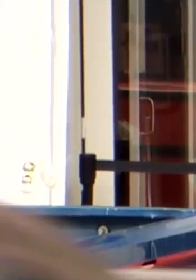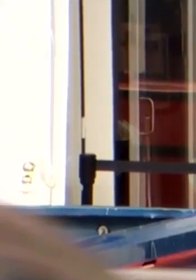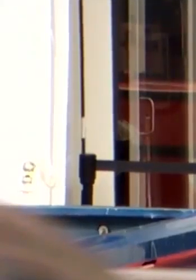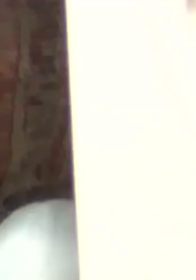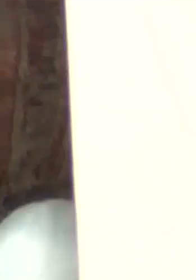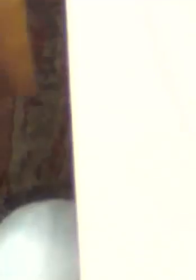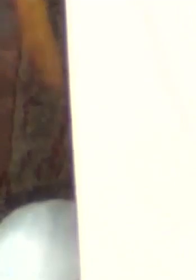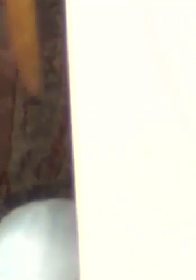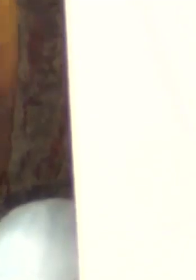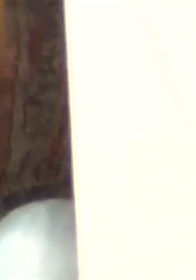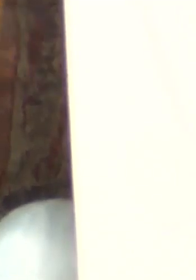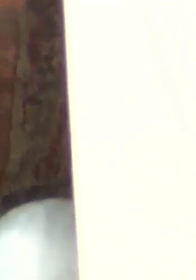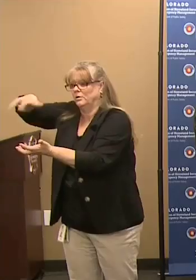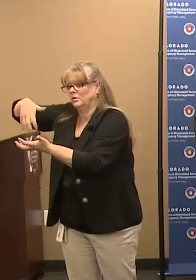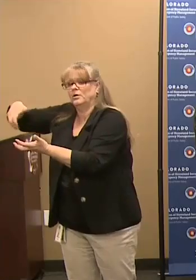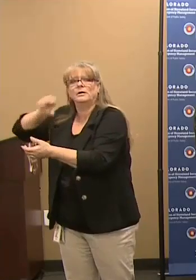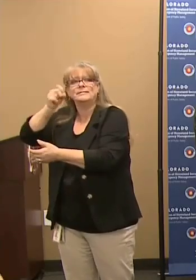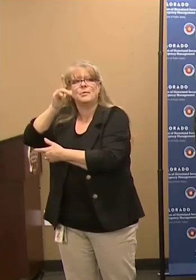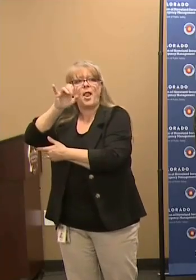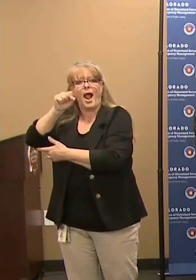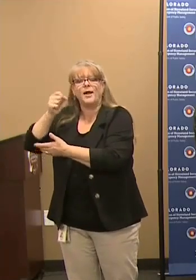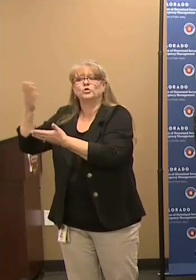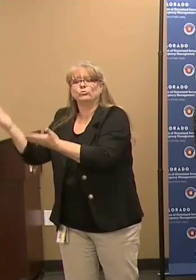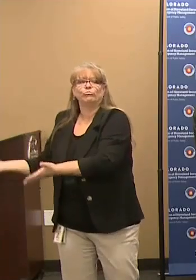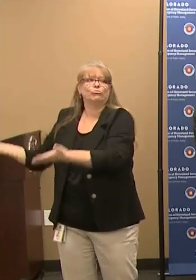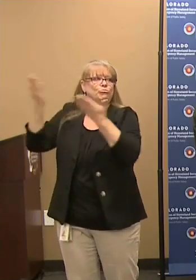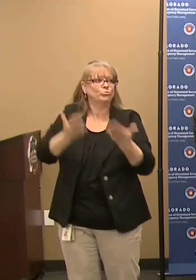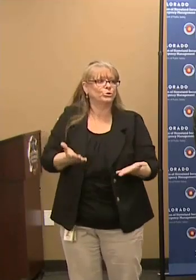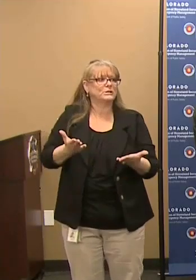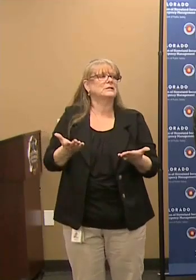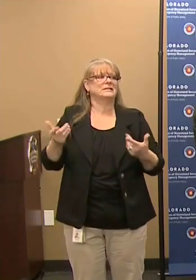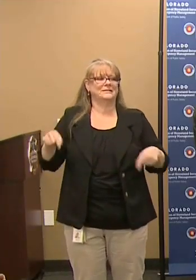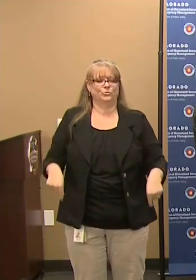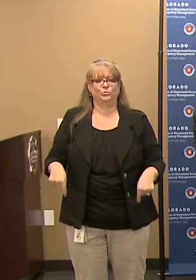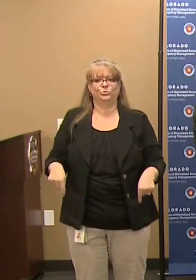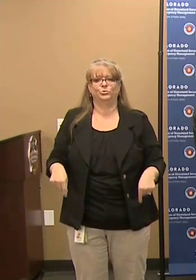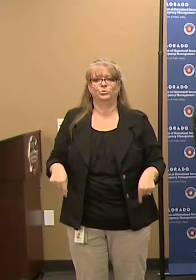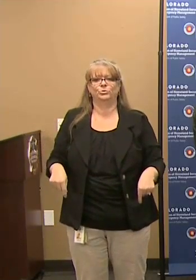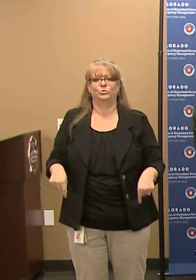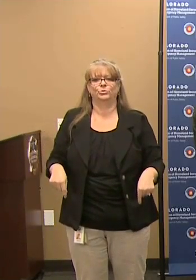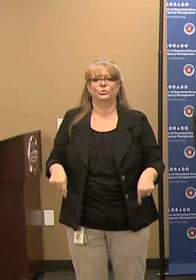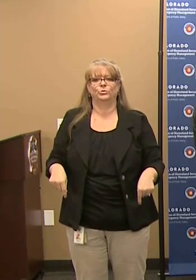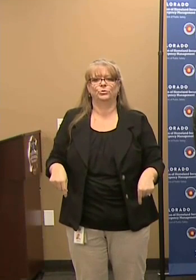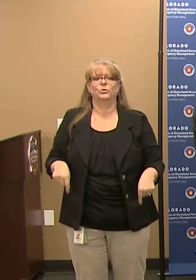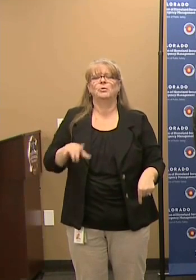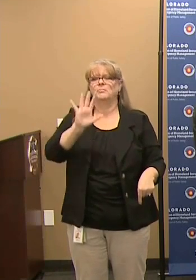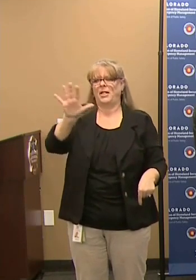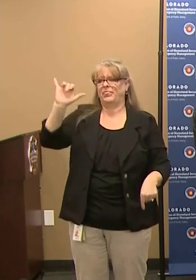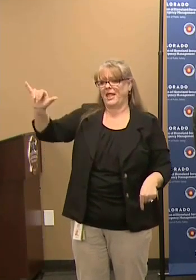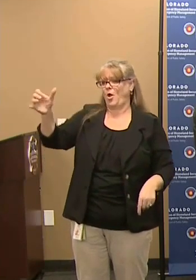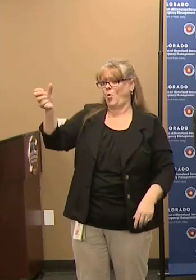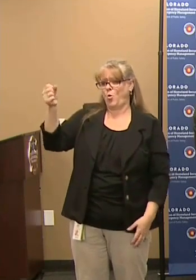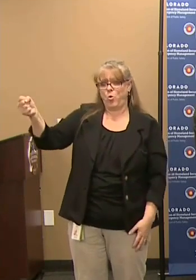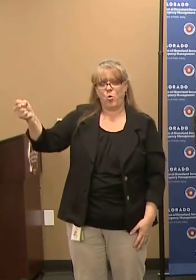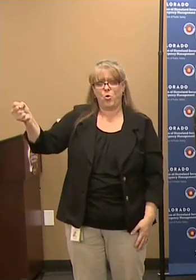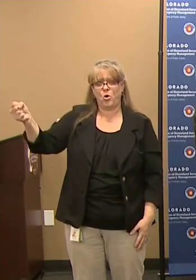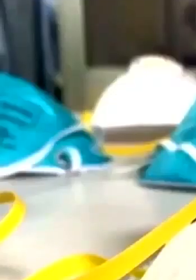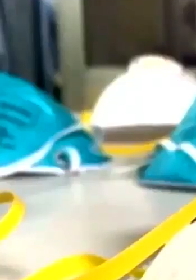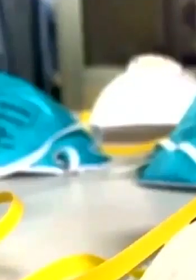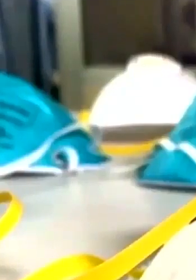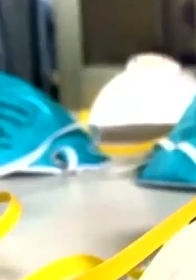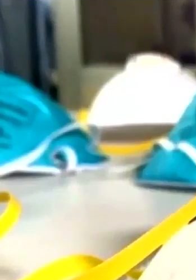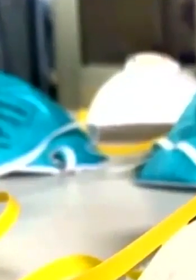search of medical equipment. We didn't have to do that. We've placed a number of purchase orders. And we have a number of supplies that are in